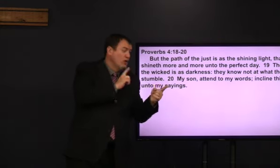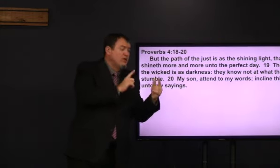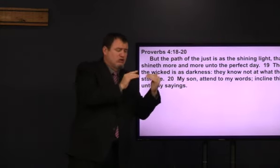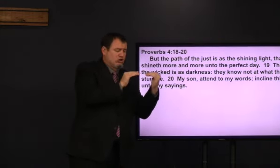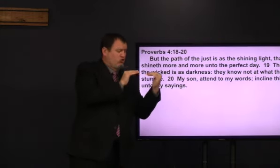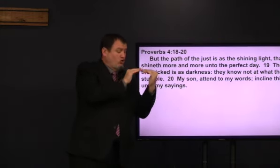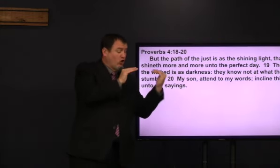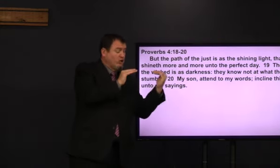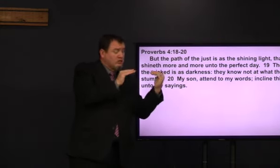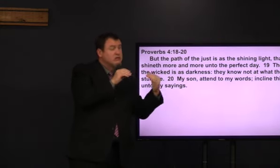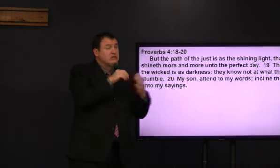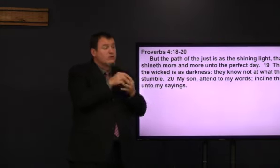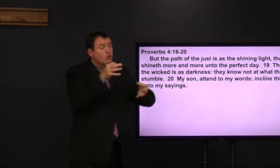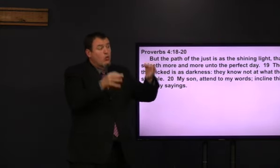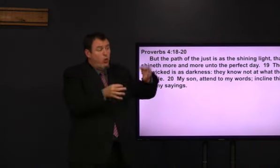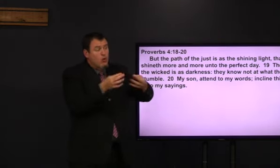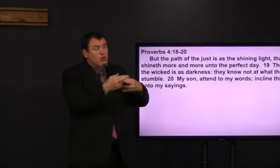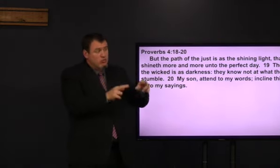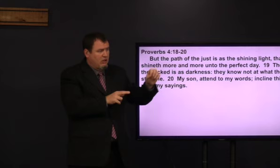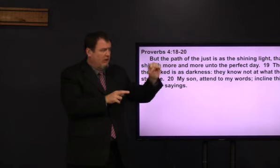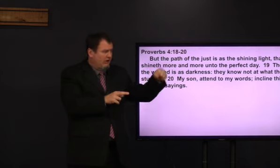The just means the